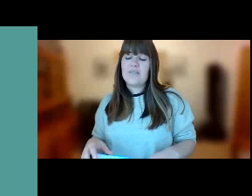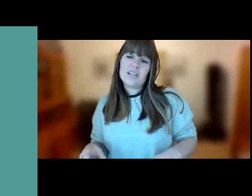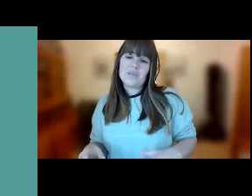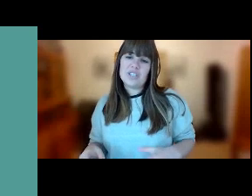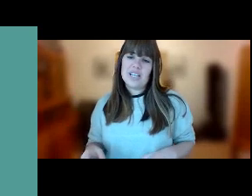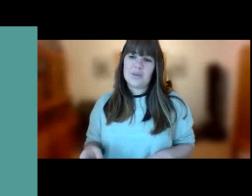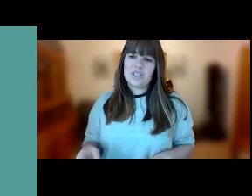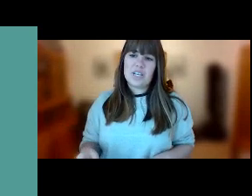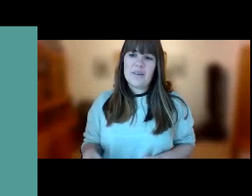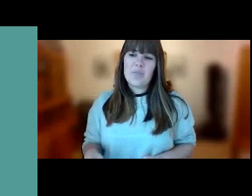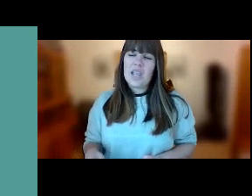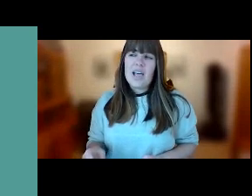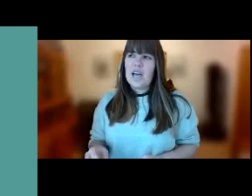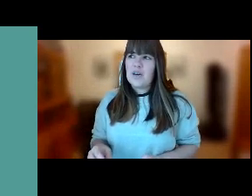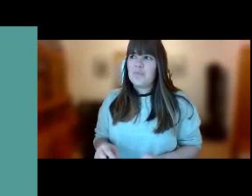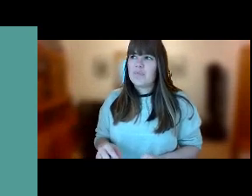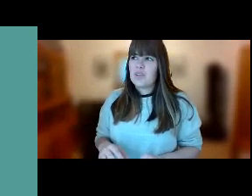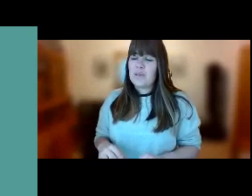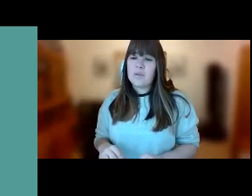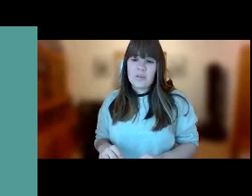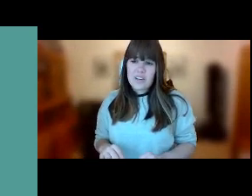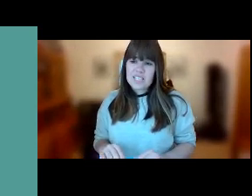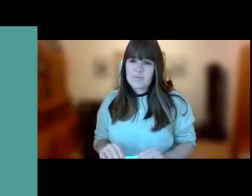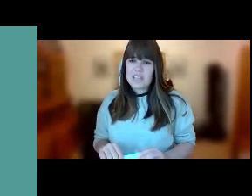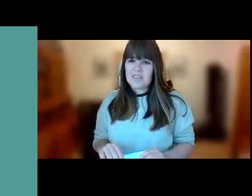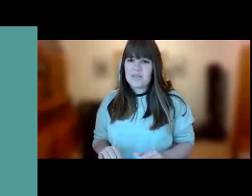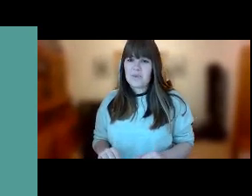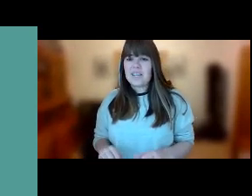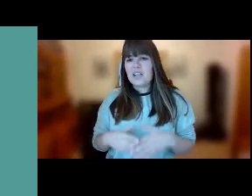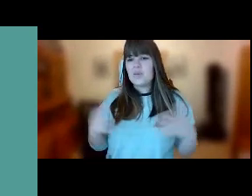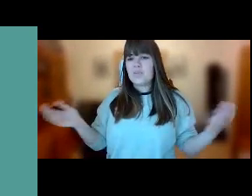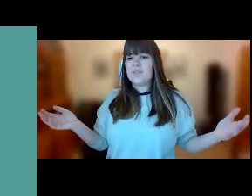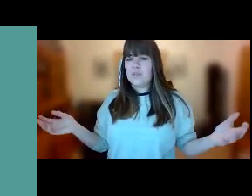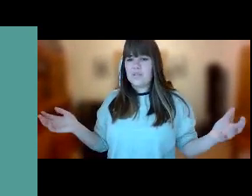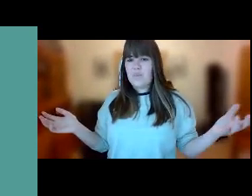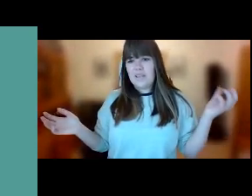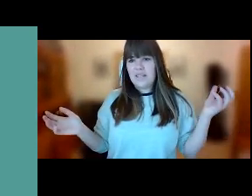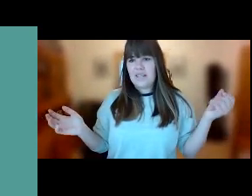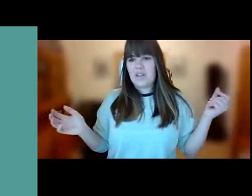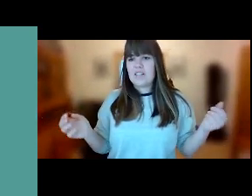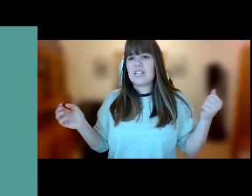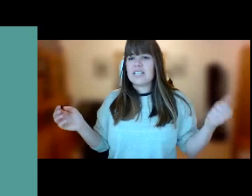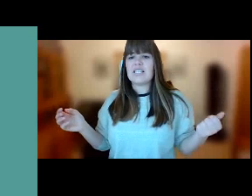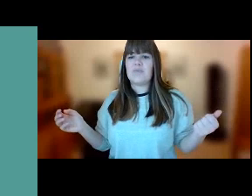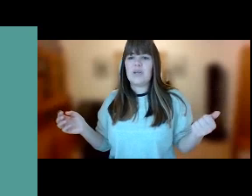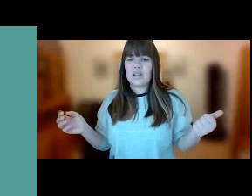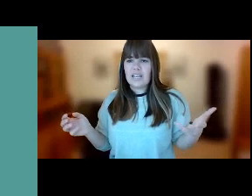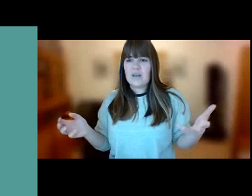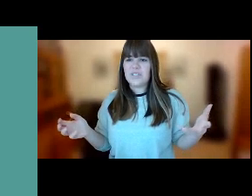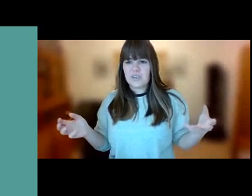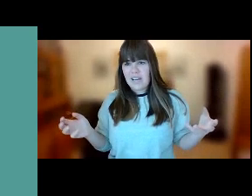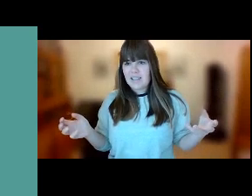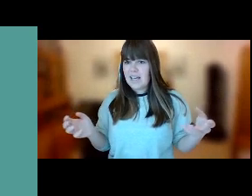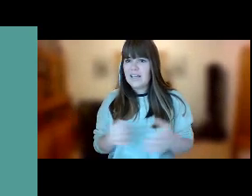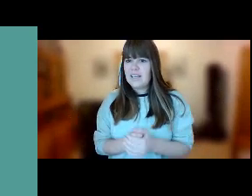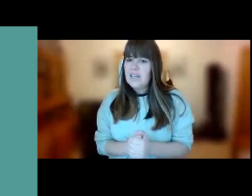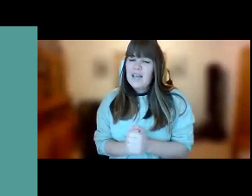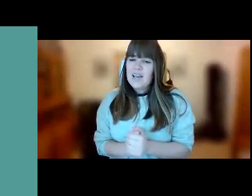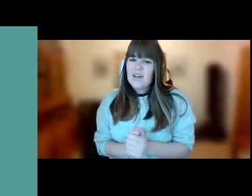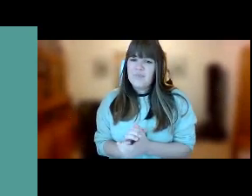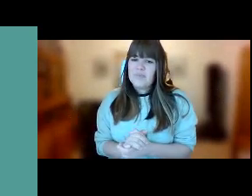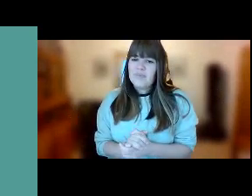the positive language and language that people prefer to be used, that we can then open doors and we can encourage that sense of belonging and help to create